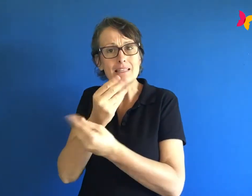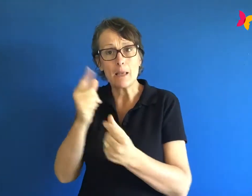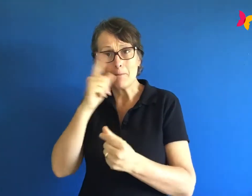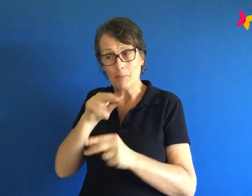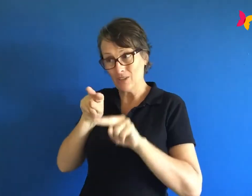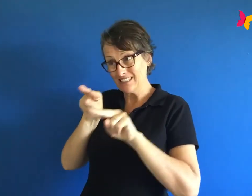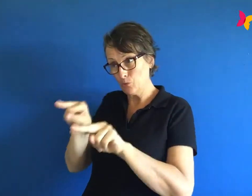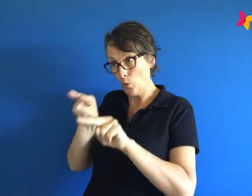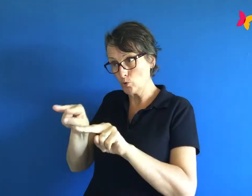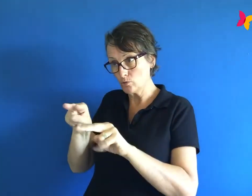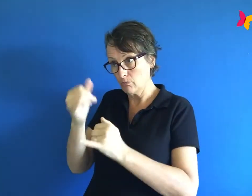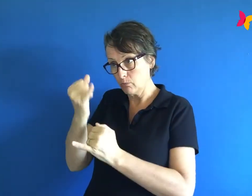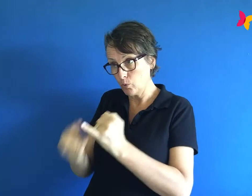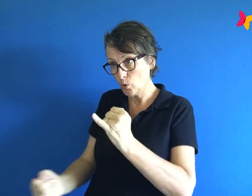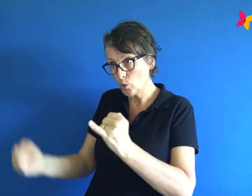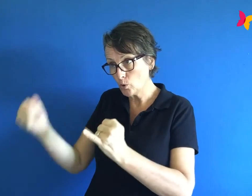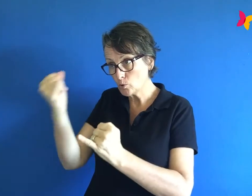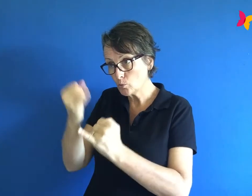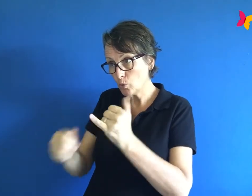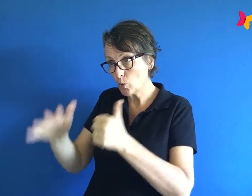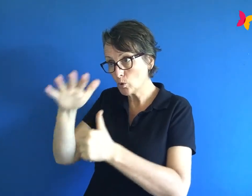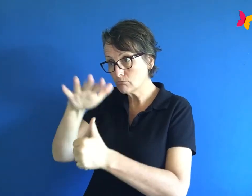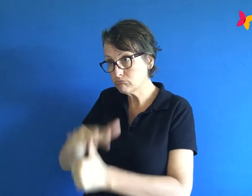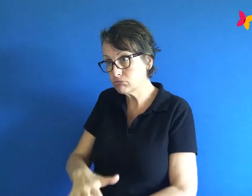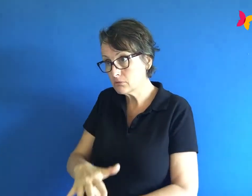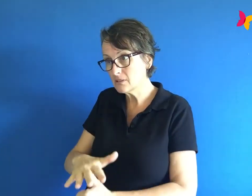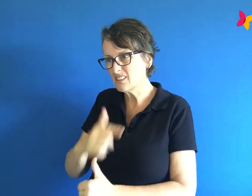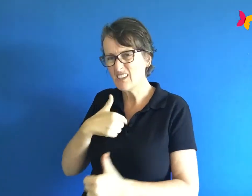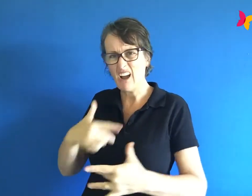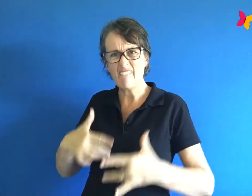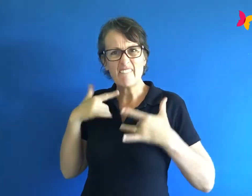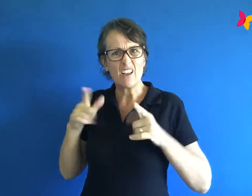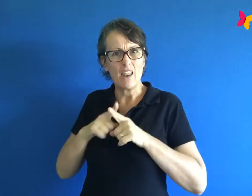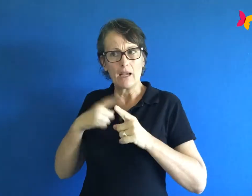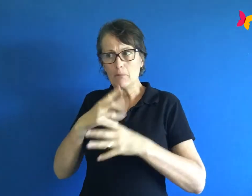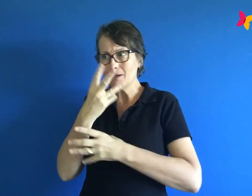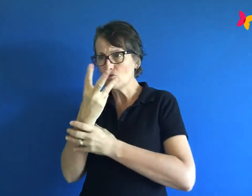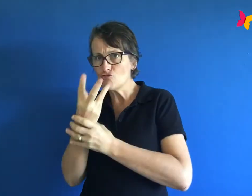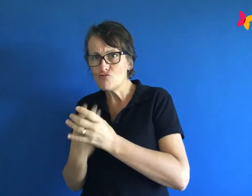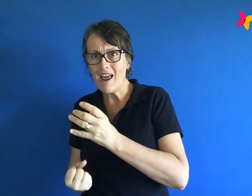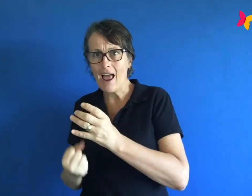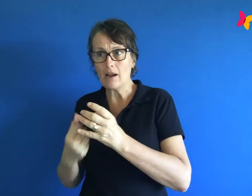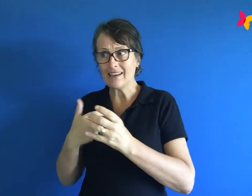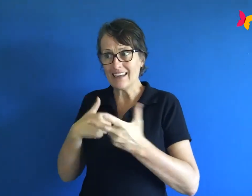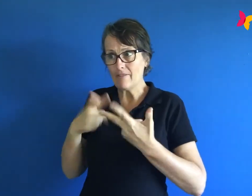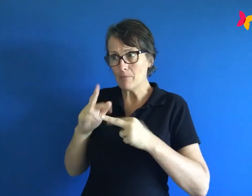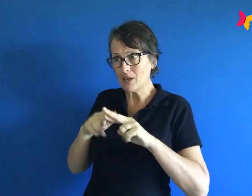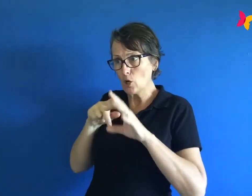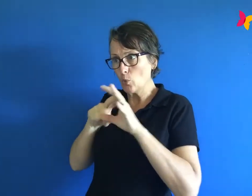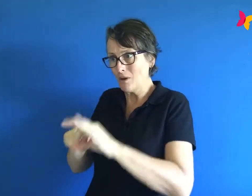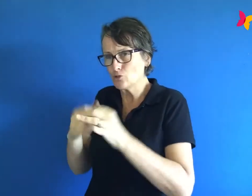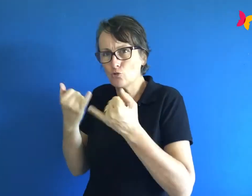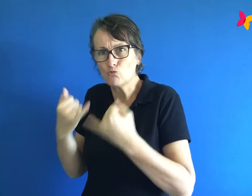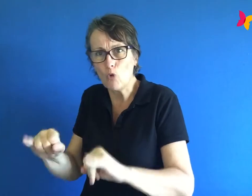room. Sometimes I feel like I'm drowning. I'm scared of asking the wrong questions. I don't know where to go for help. Of